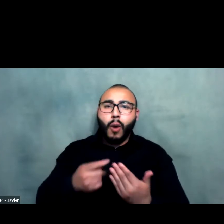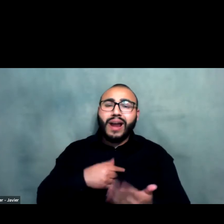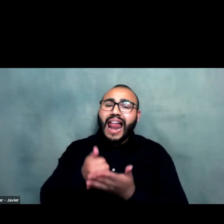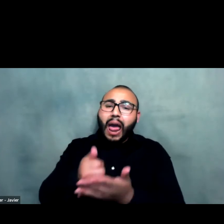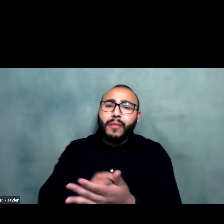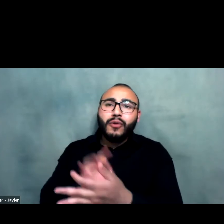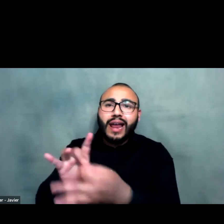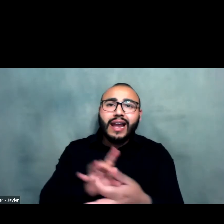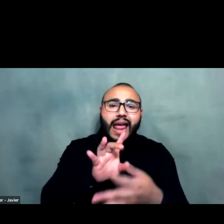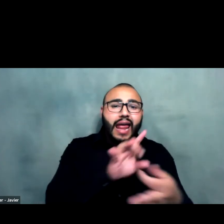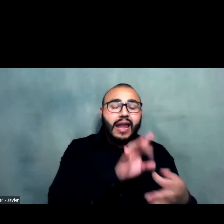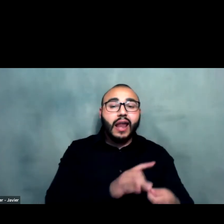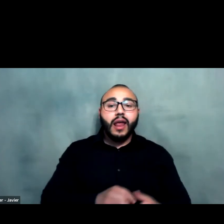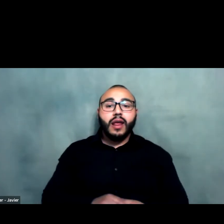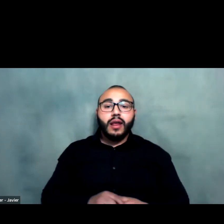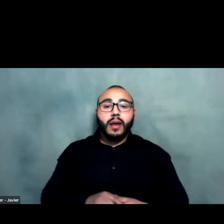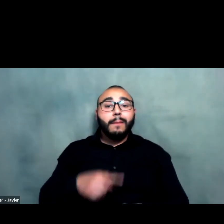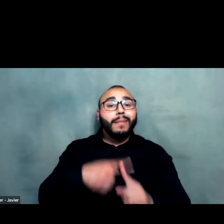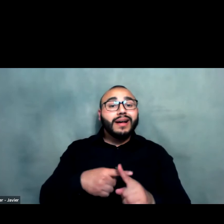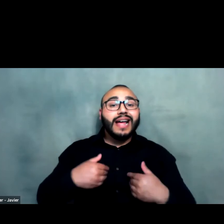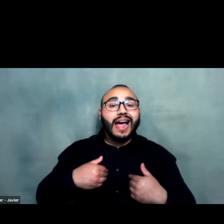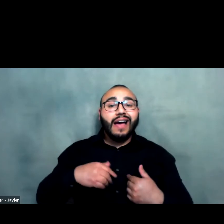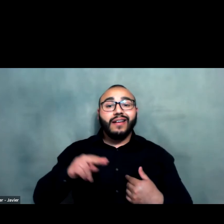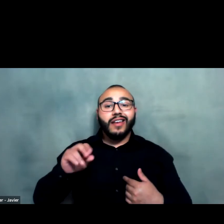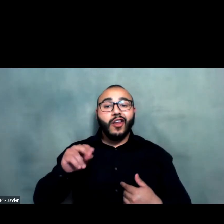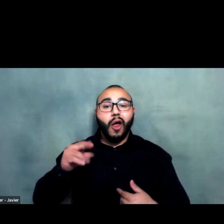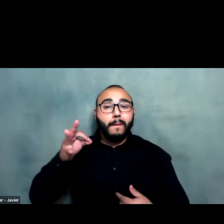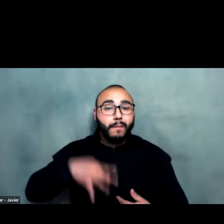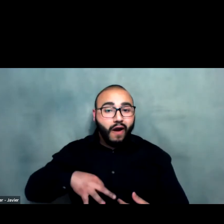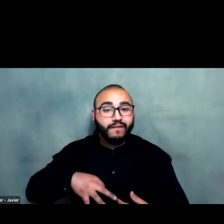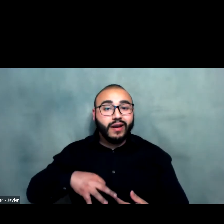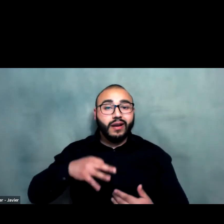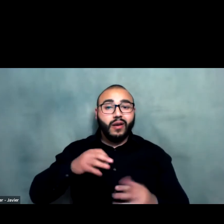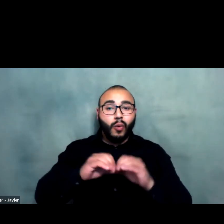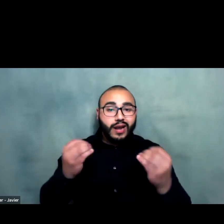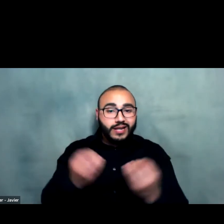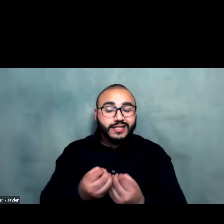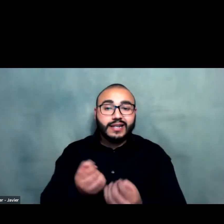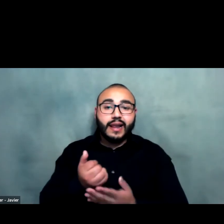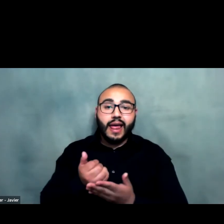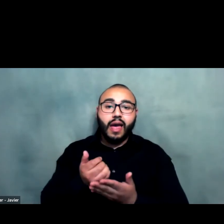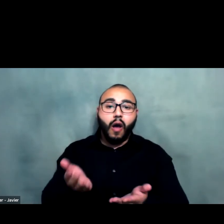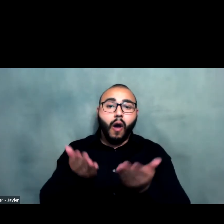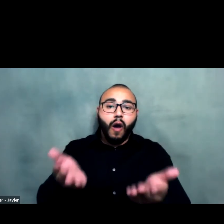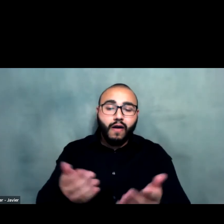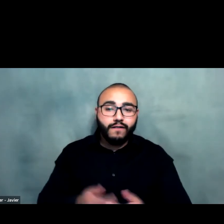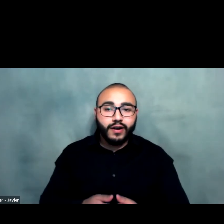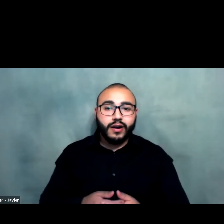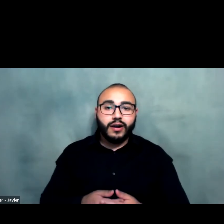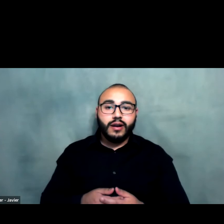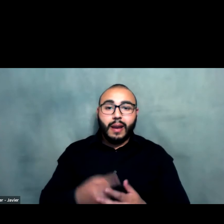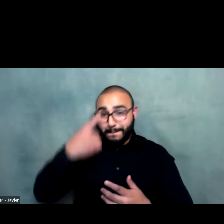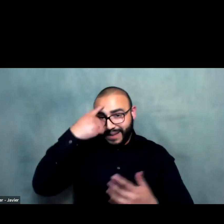also have some nonprofits that we'll cover a little bit on today under resources that offer mental health services in the different Asian languages here